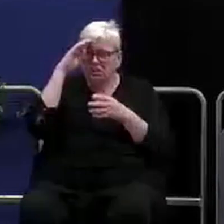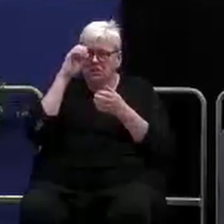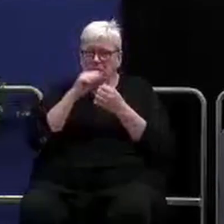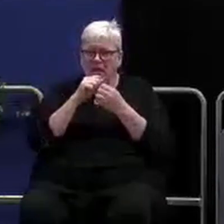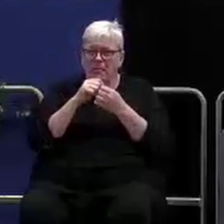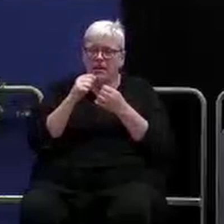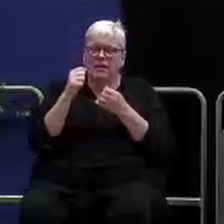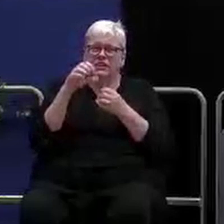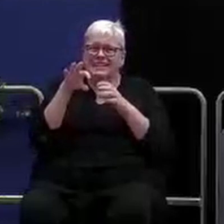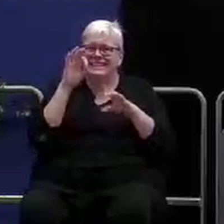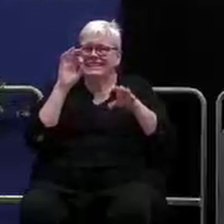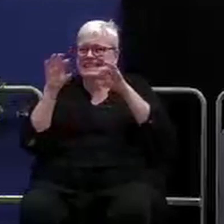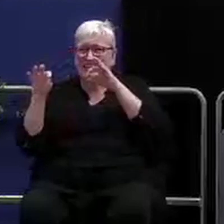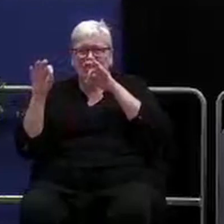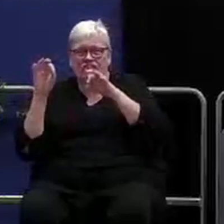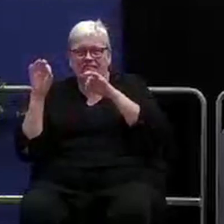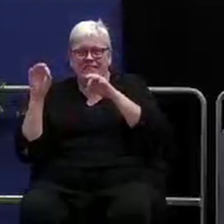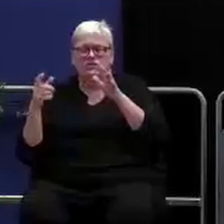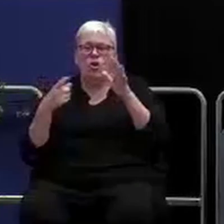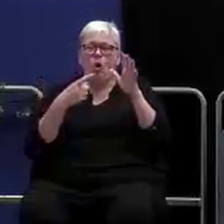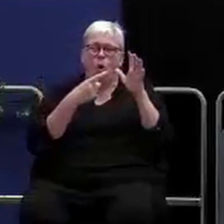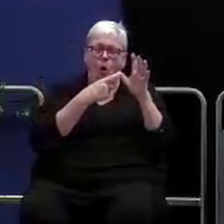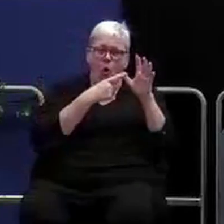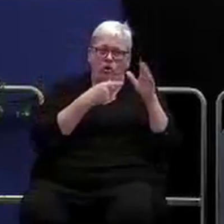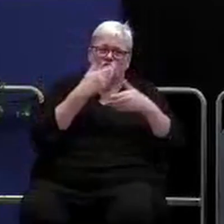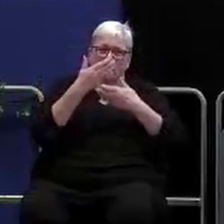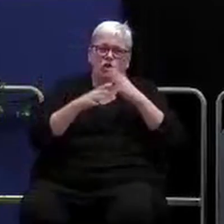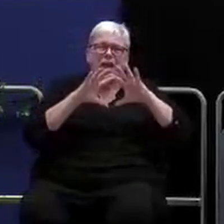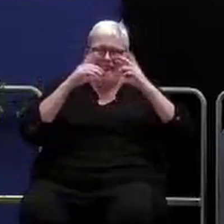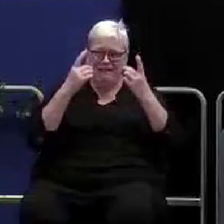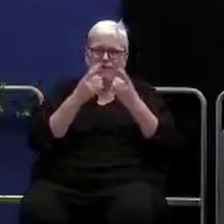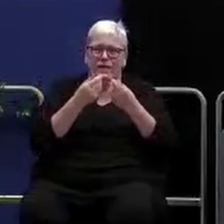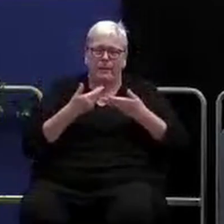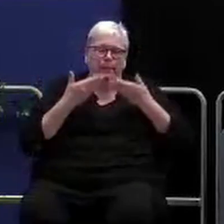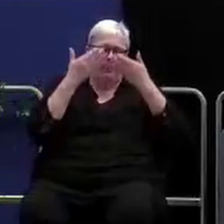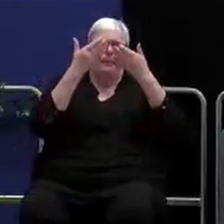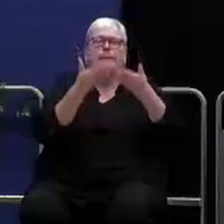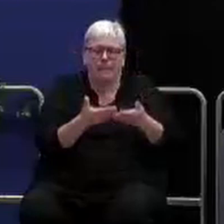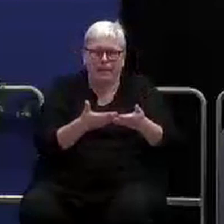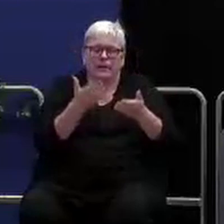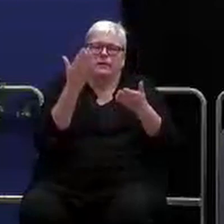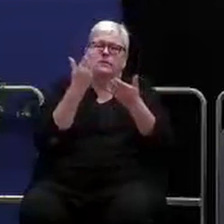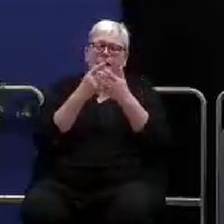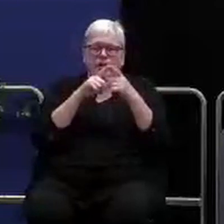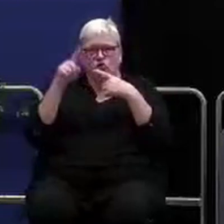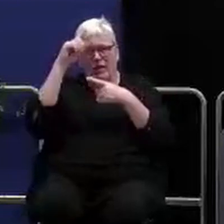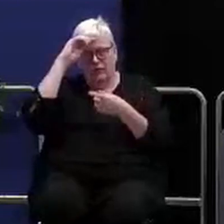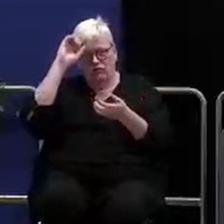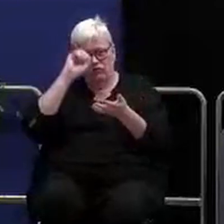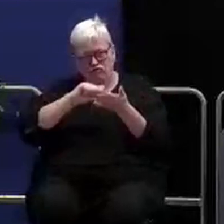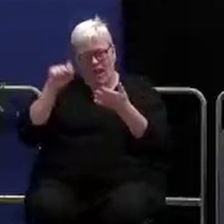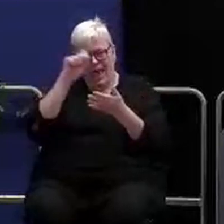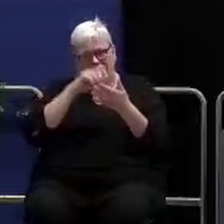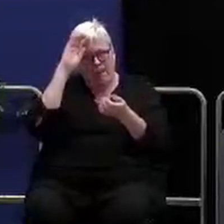about selection, and autobiography is about putting the whole stuff in. And I think if I had been trying to write a book that was about me